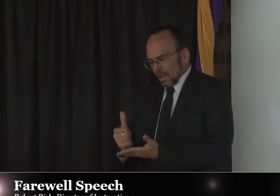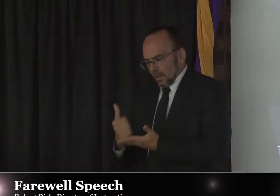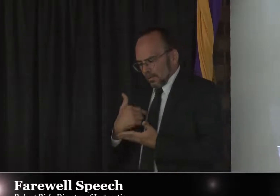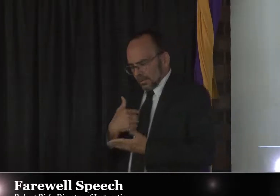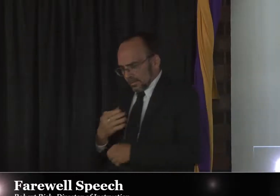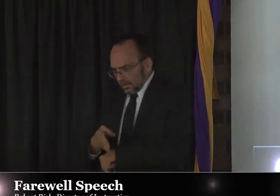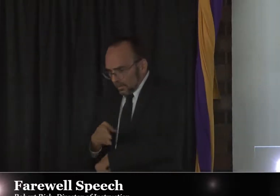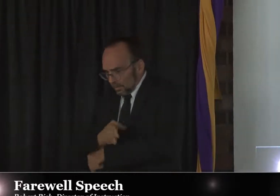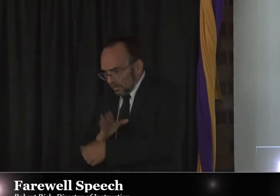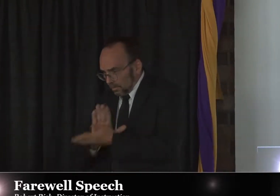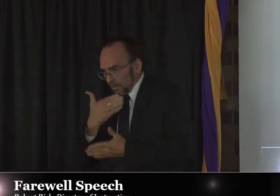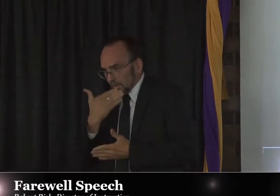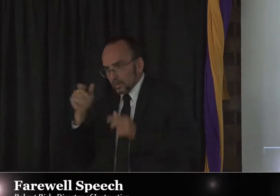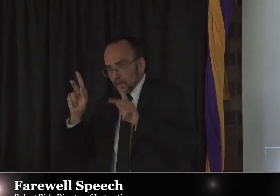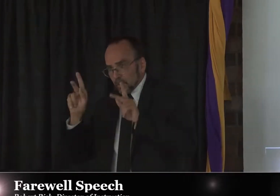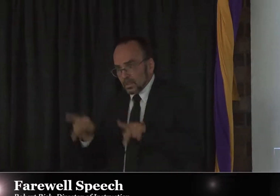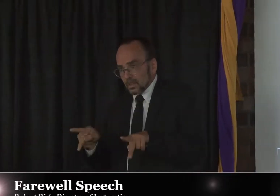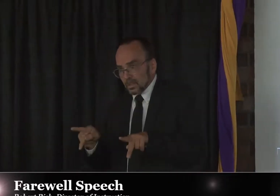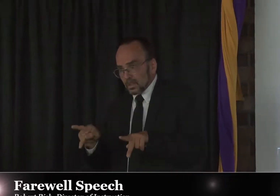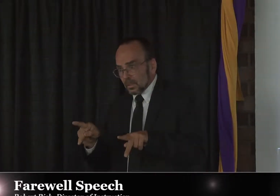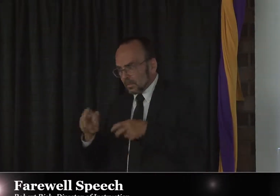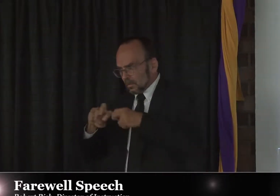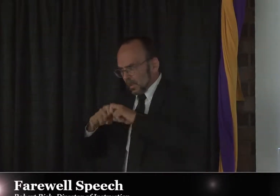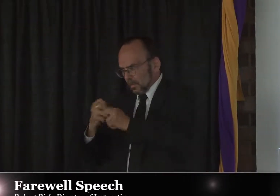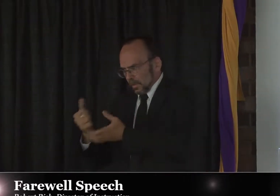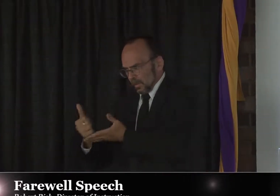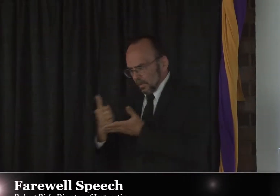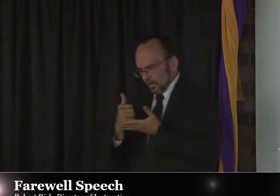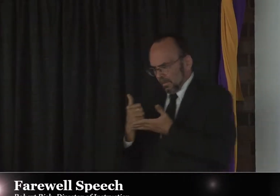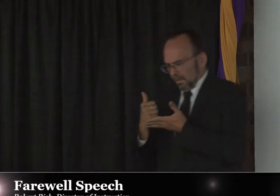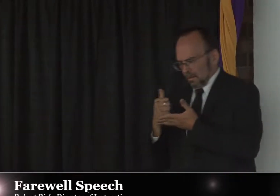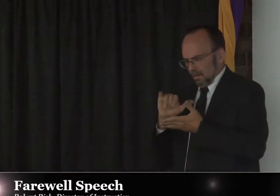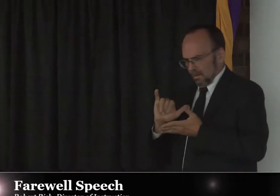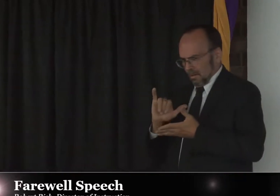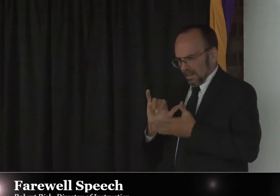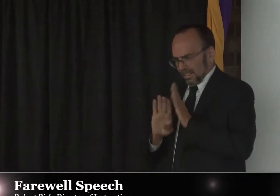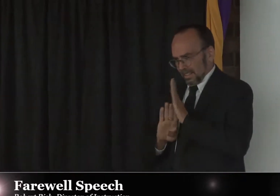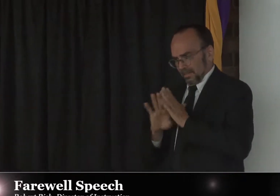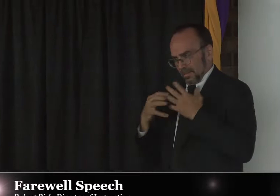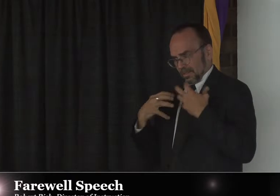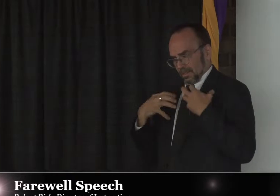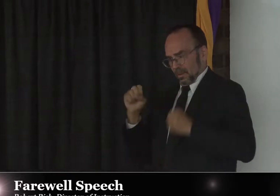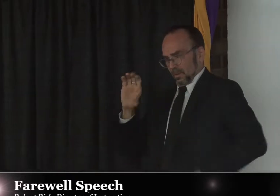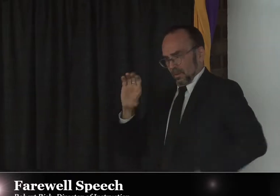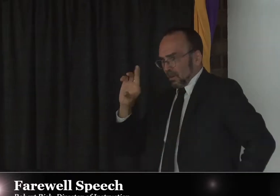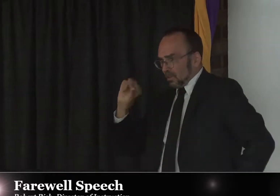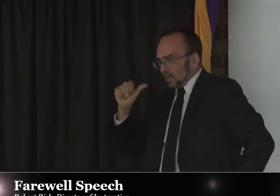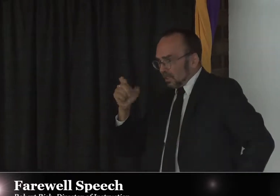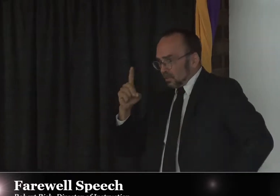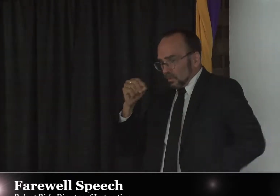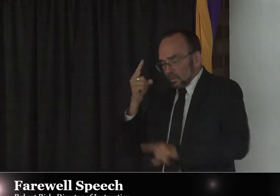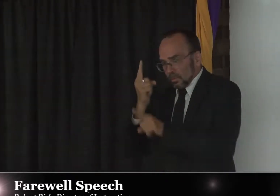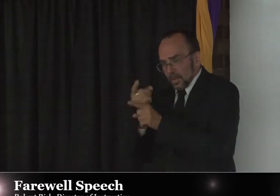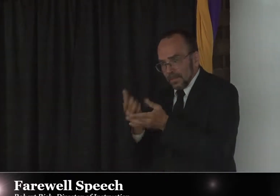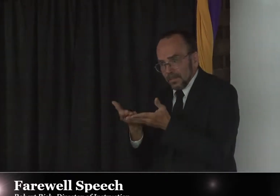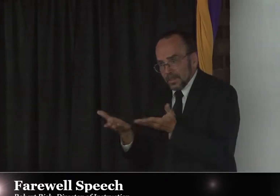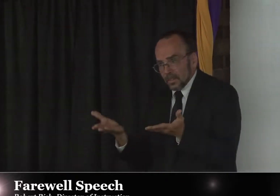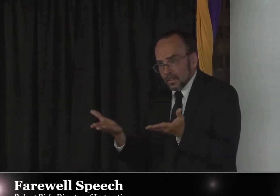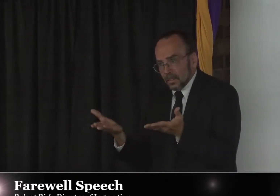and understand more and improve ourselves as people. Problems actually help us. It